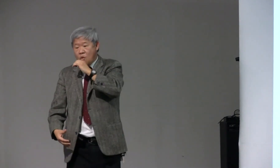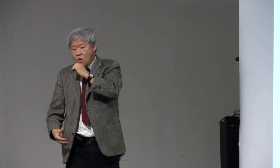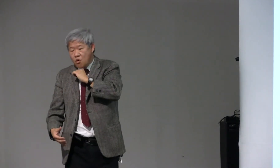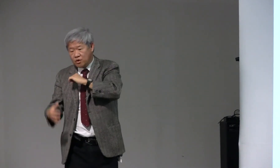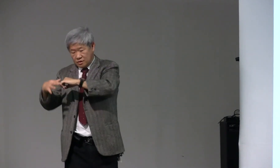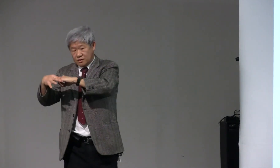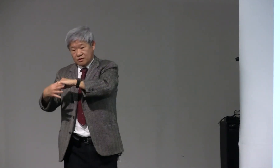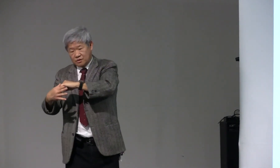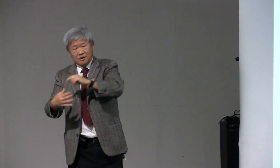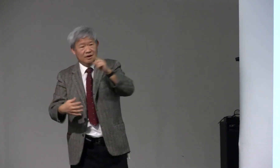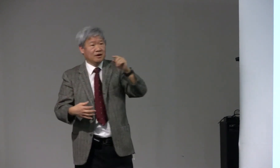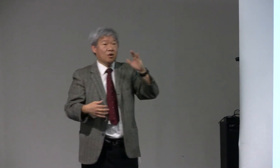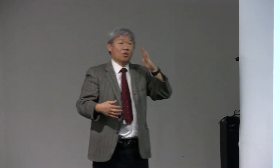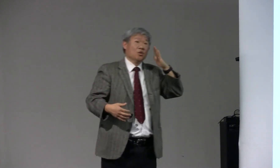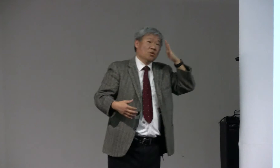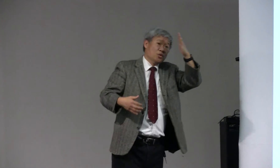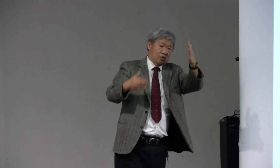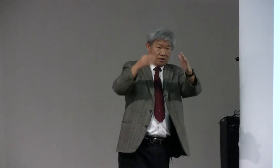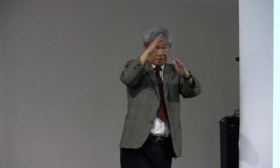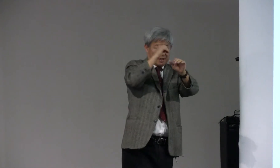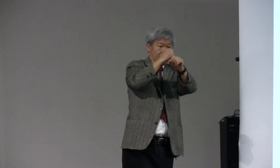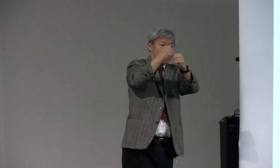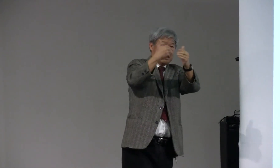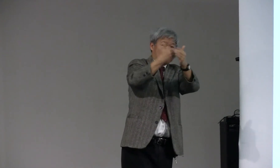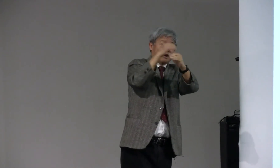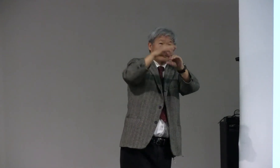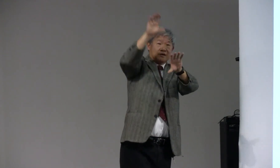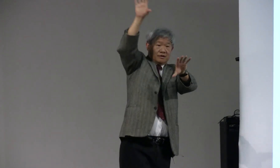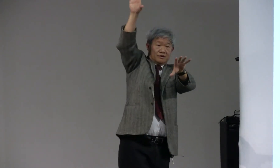earth would be beautiful. The old earth